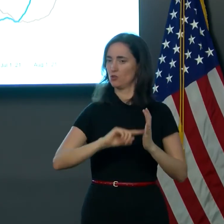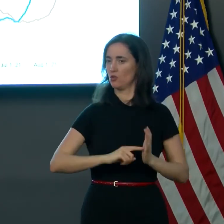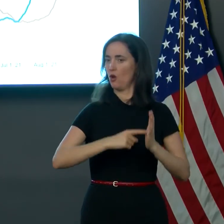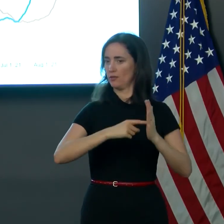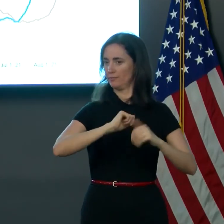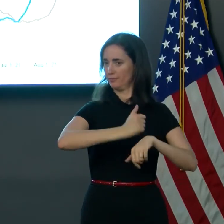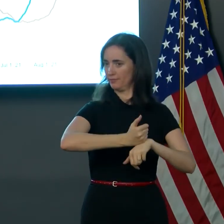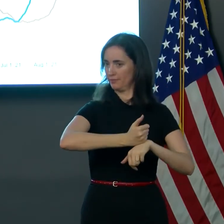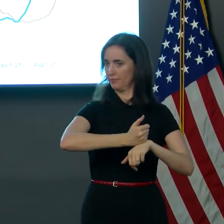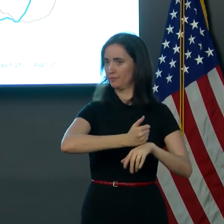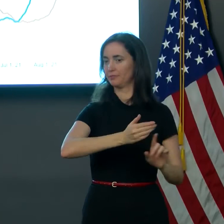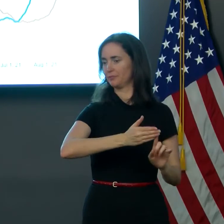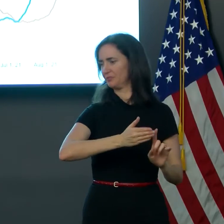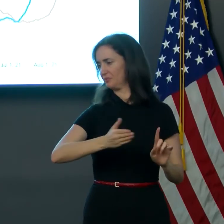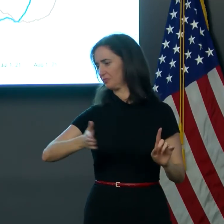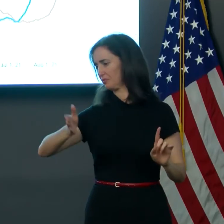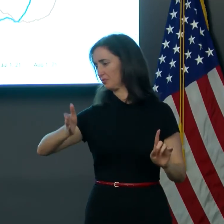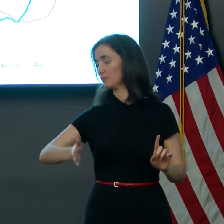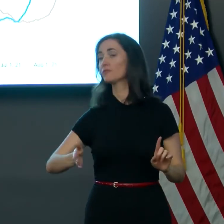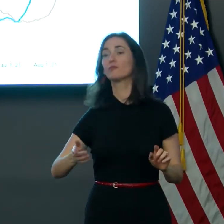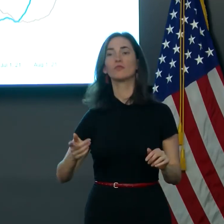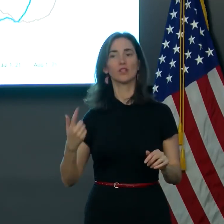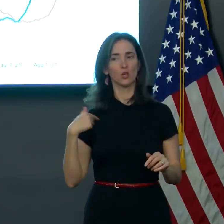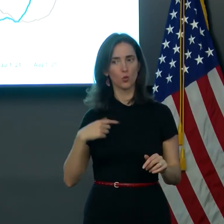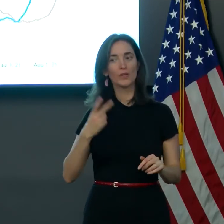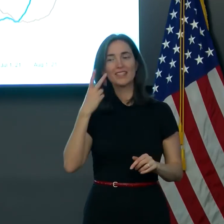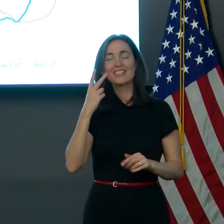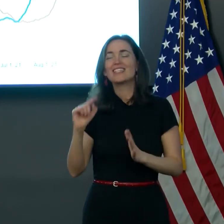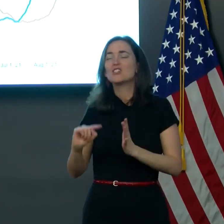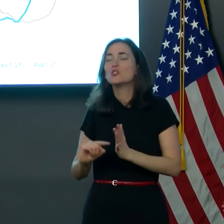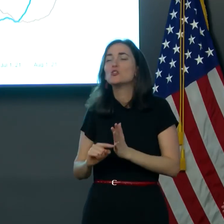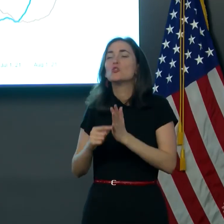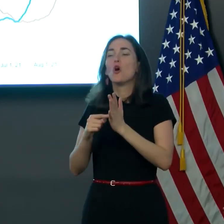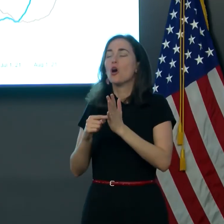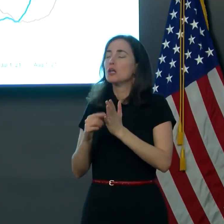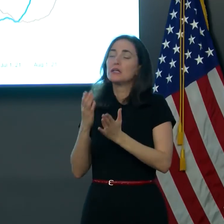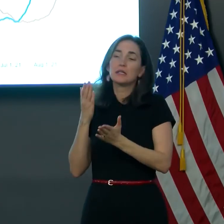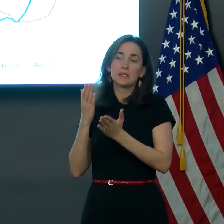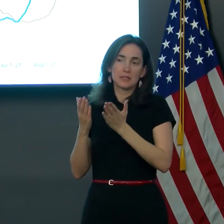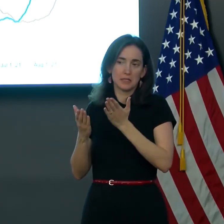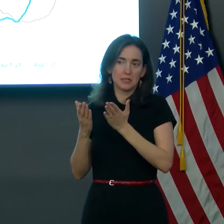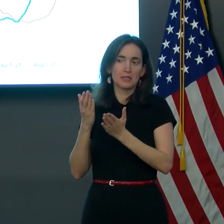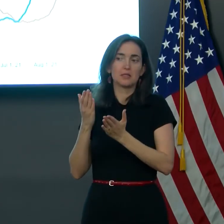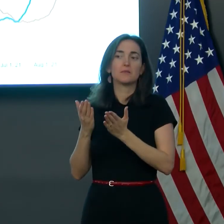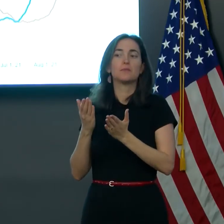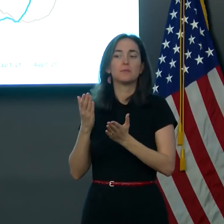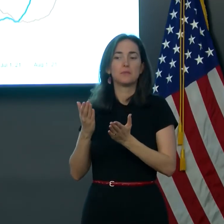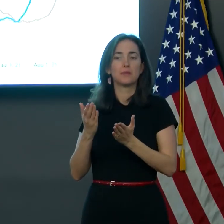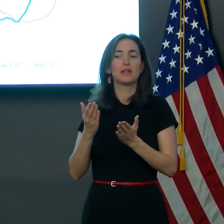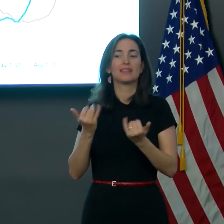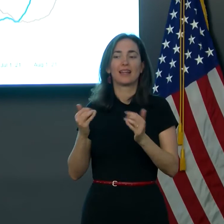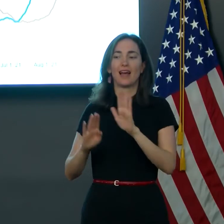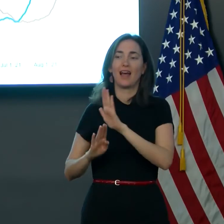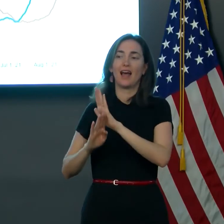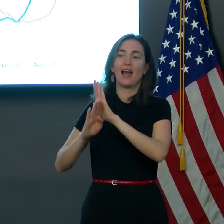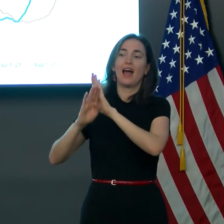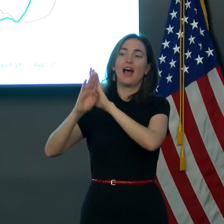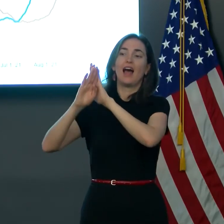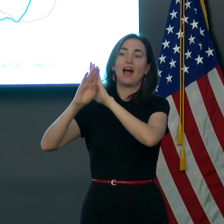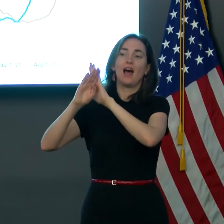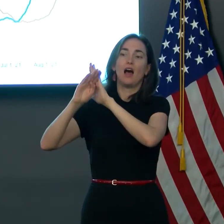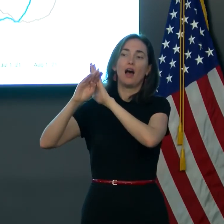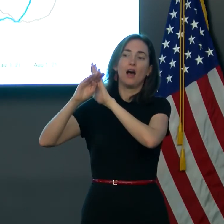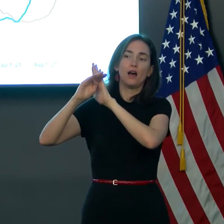and you know, we are seeing the beginning signs that perhaps we're plateauing or no